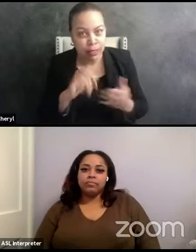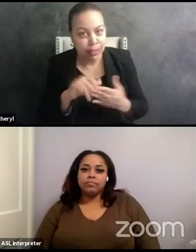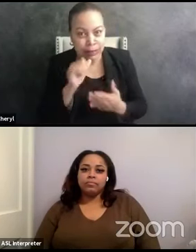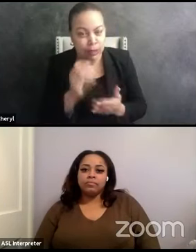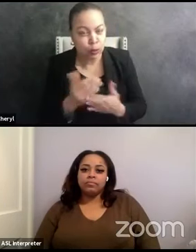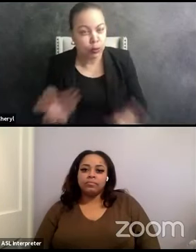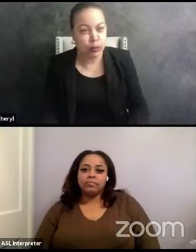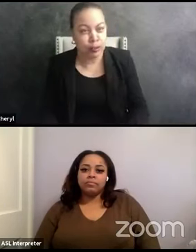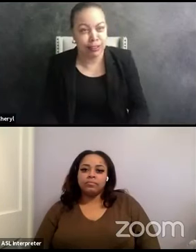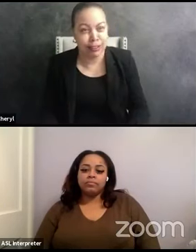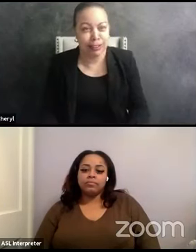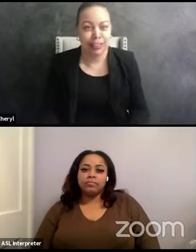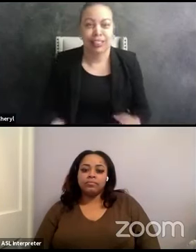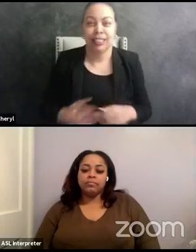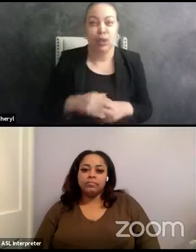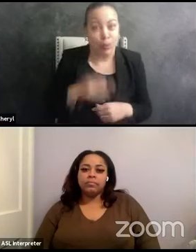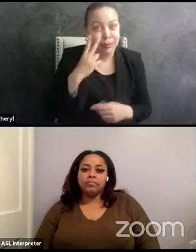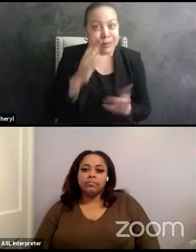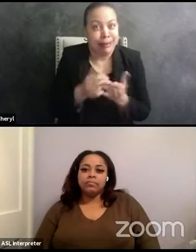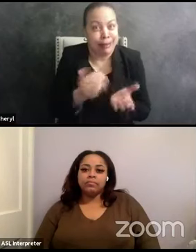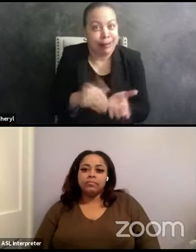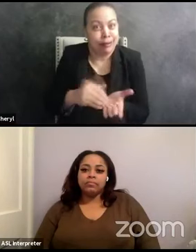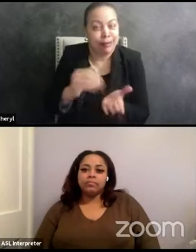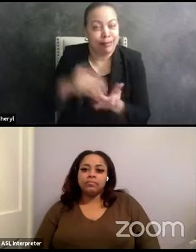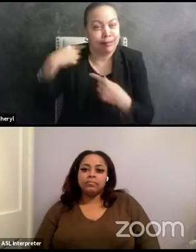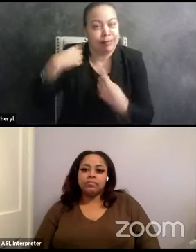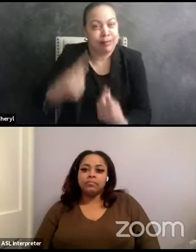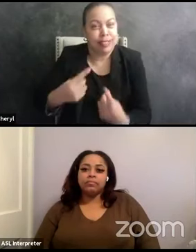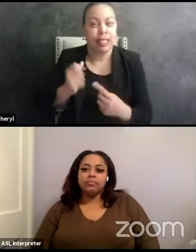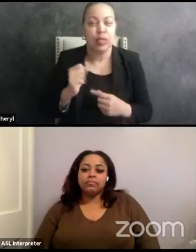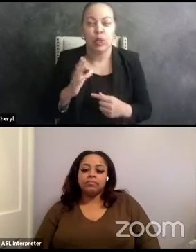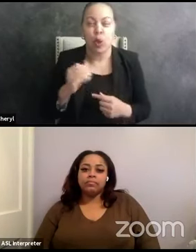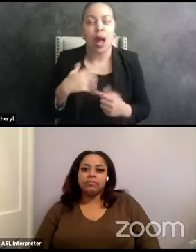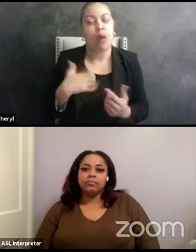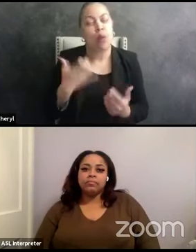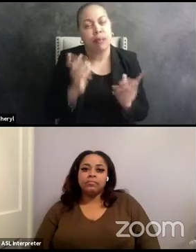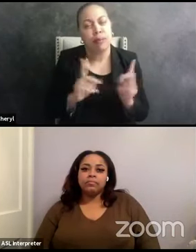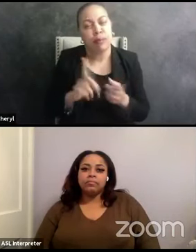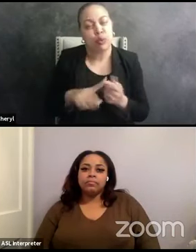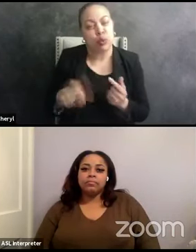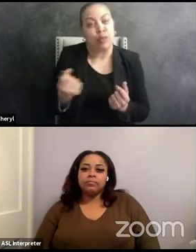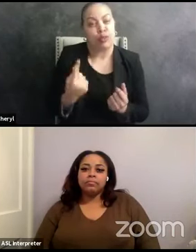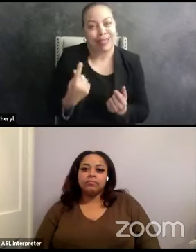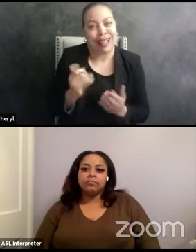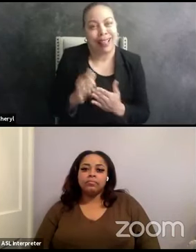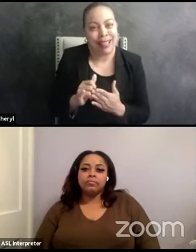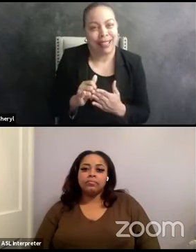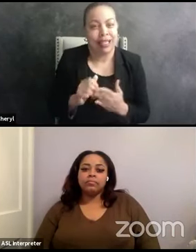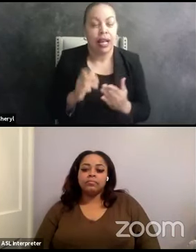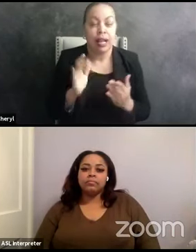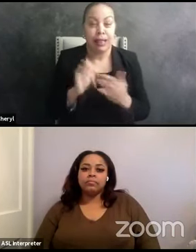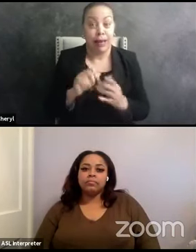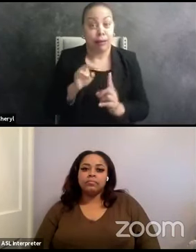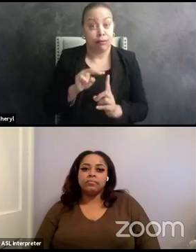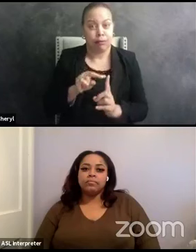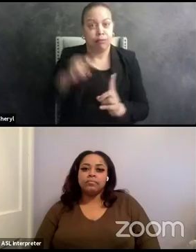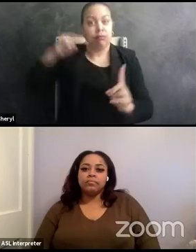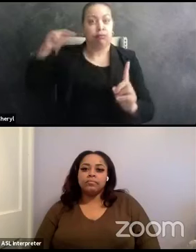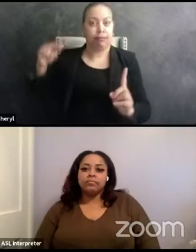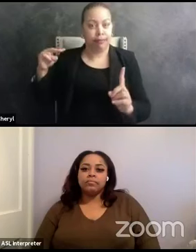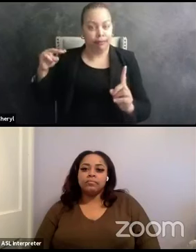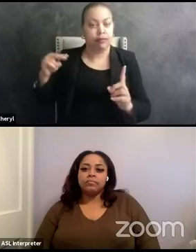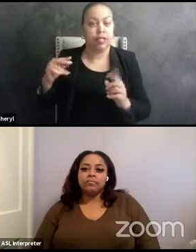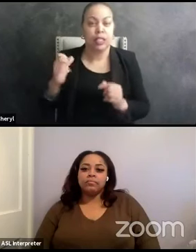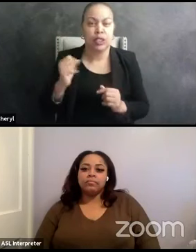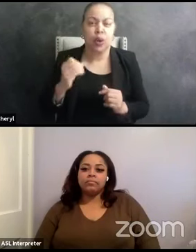new, and We've seen this before. exactly. And I wanted people to understand, and I wanted them to understand on a grander scale. So I